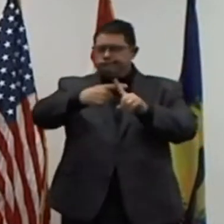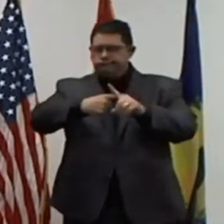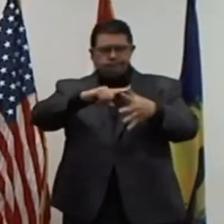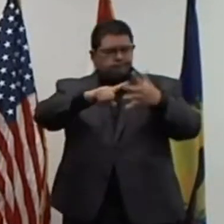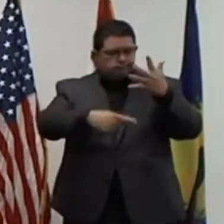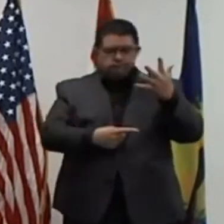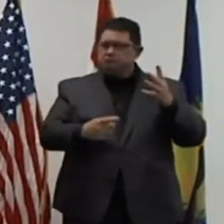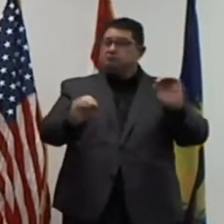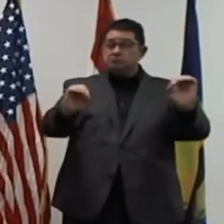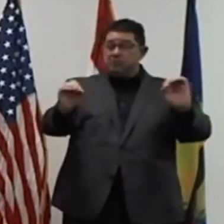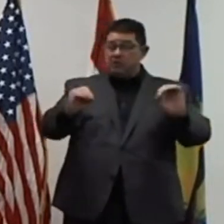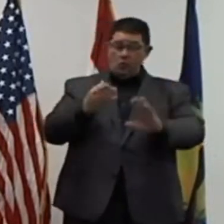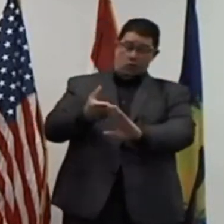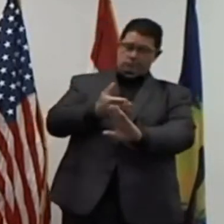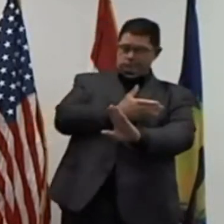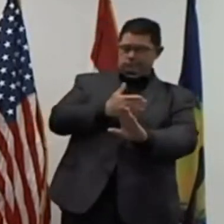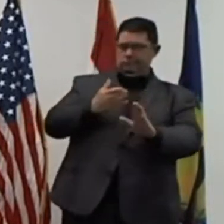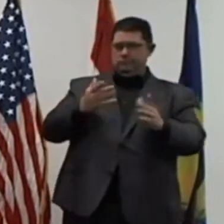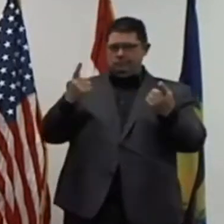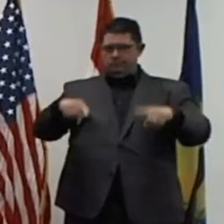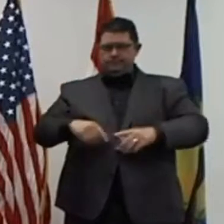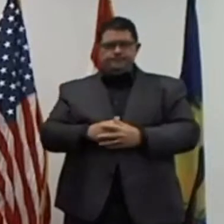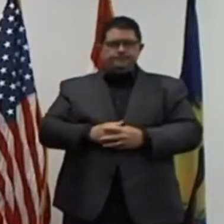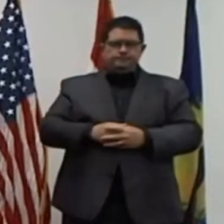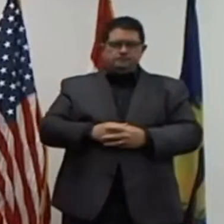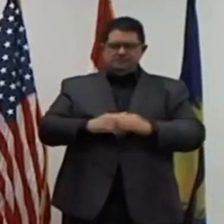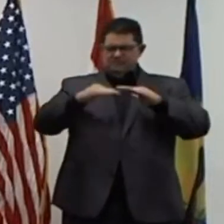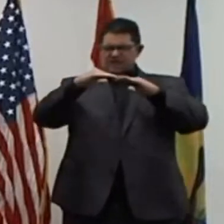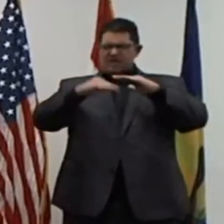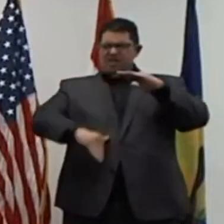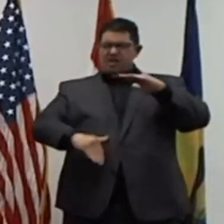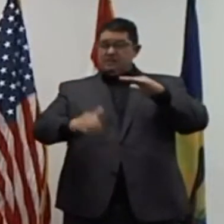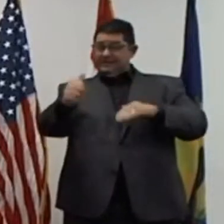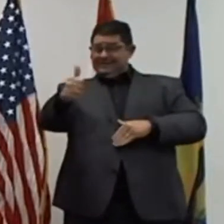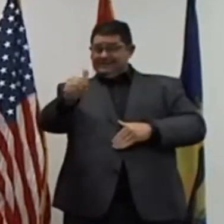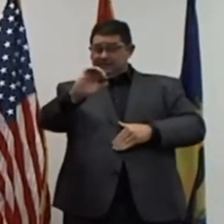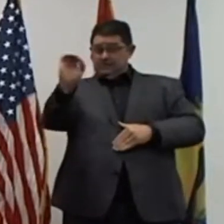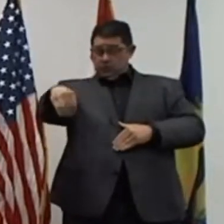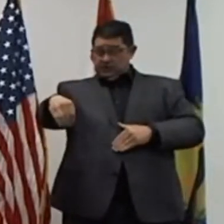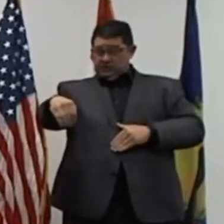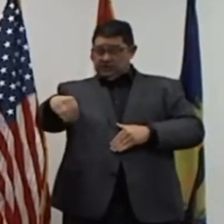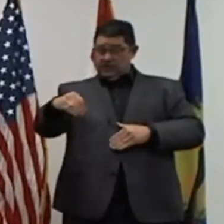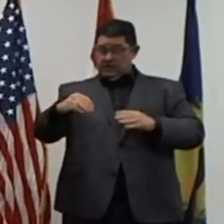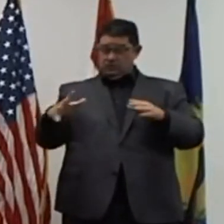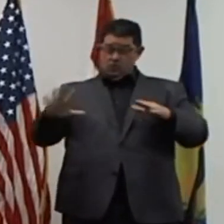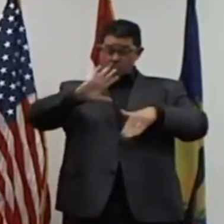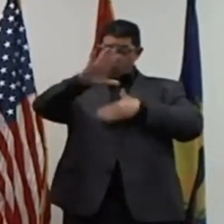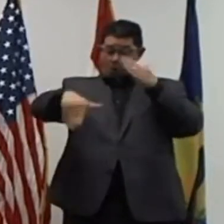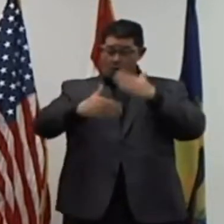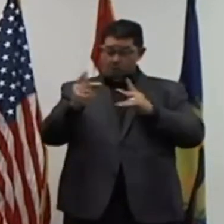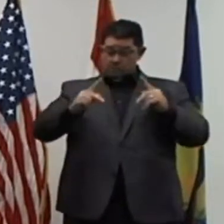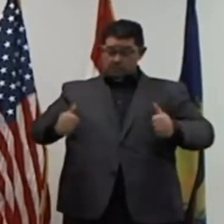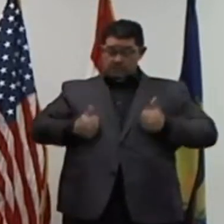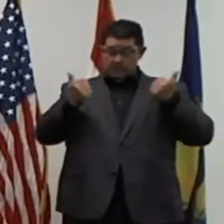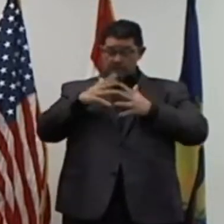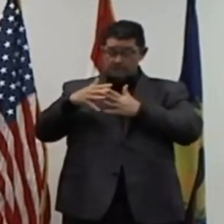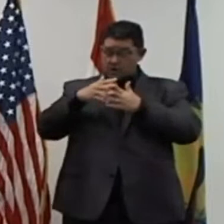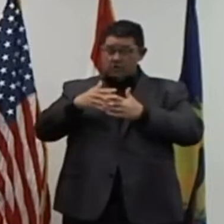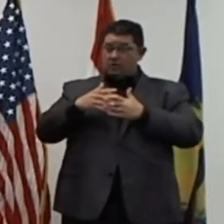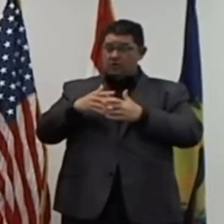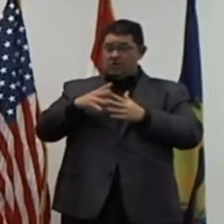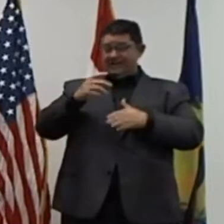pre-symptomatic. Less than 10% of the U.S. population has been tested, and we cannot